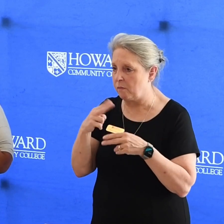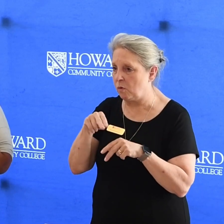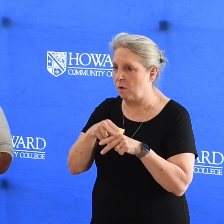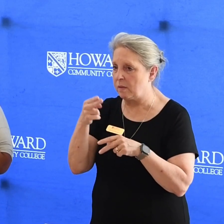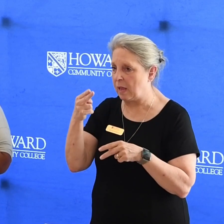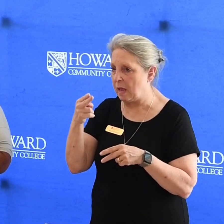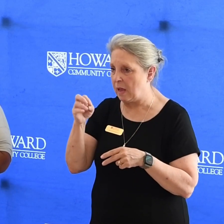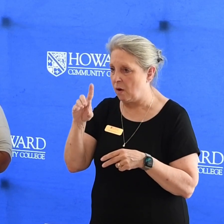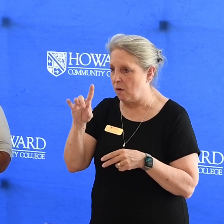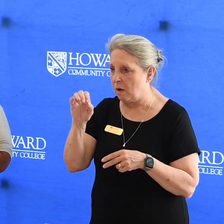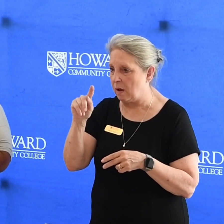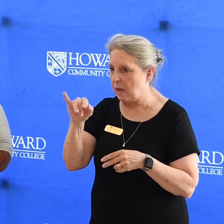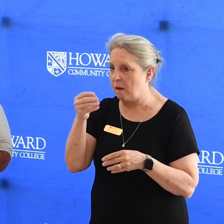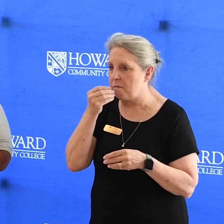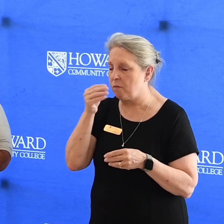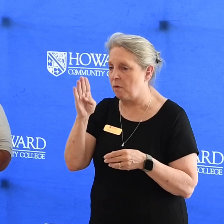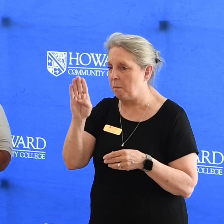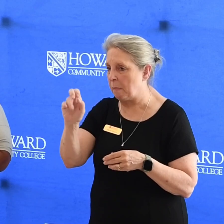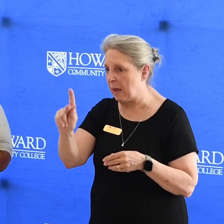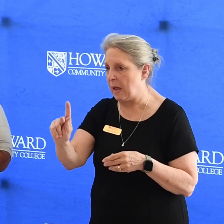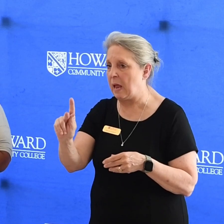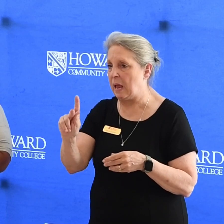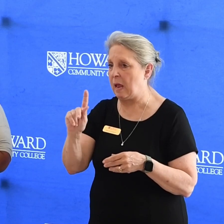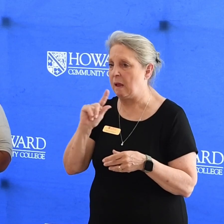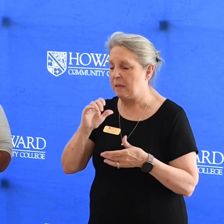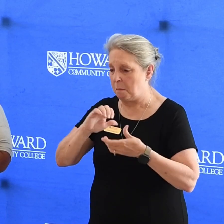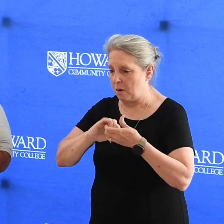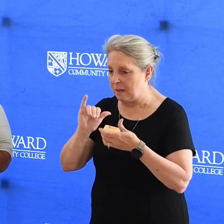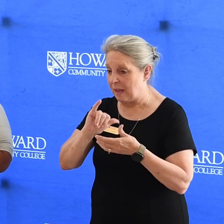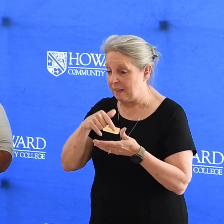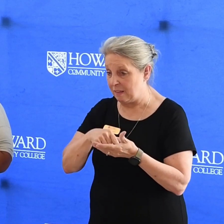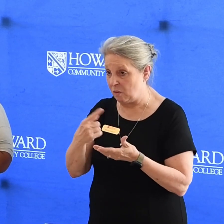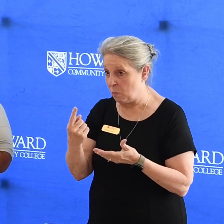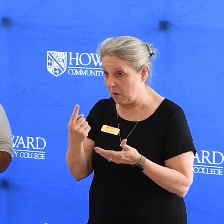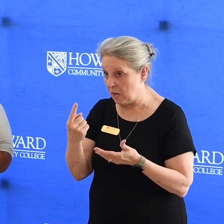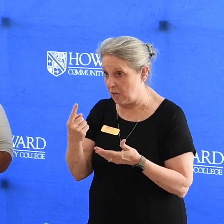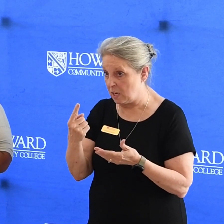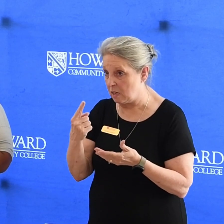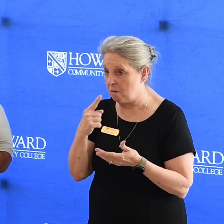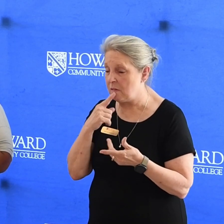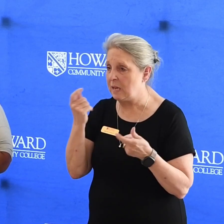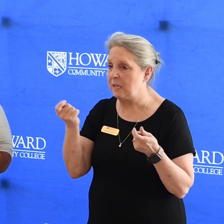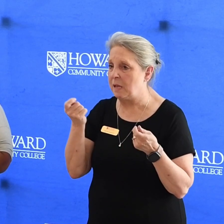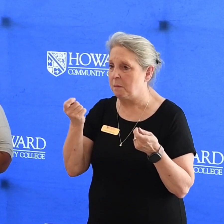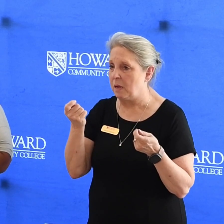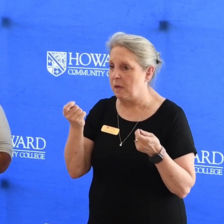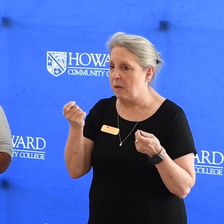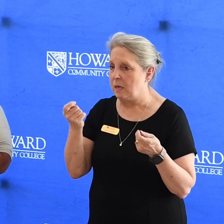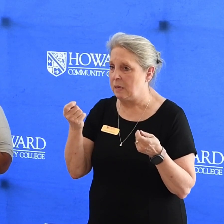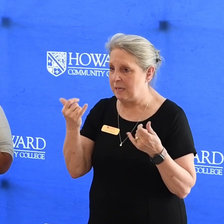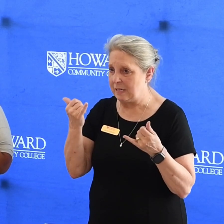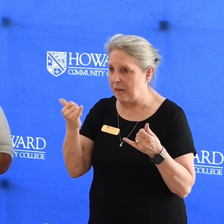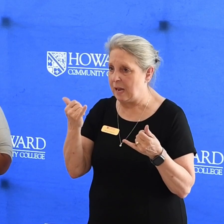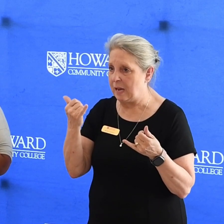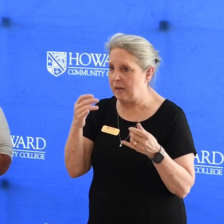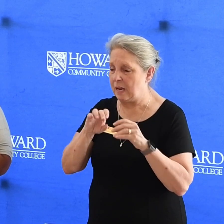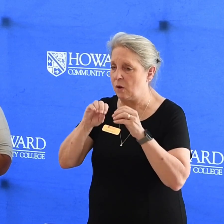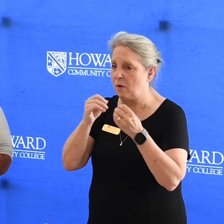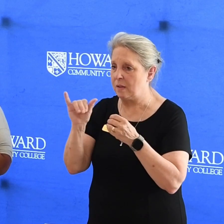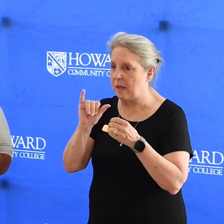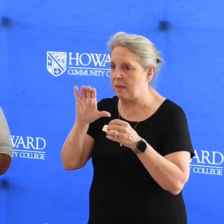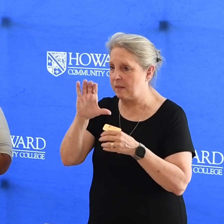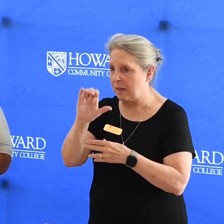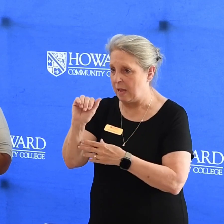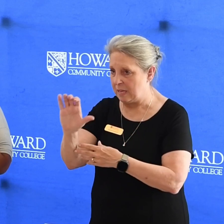Howard County Food Bank. It is partnership like this one being celebrated today in organizations like the Community